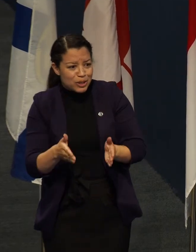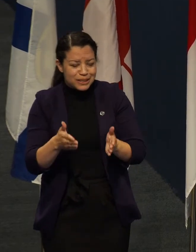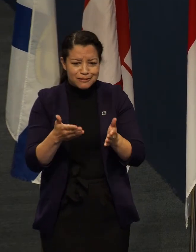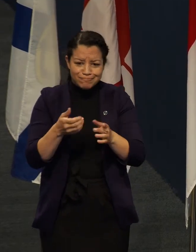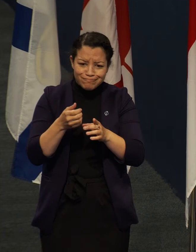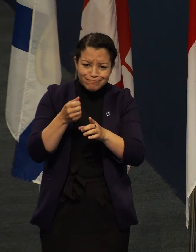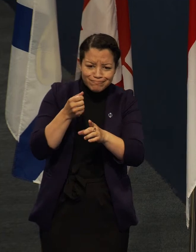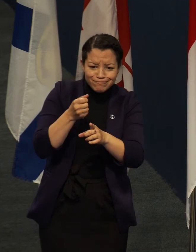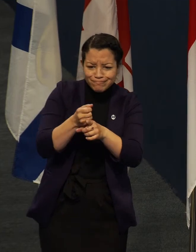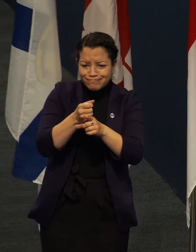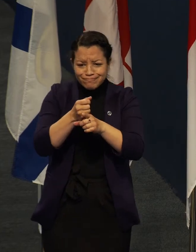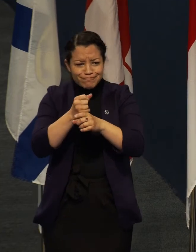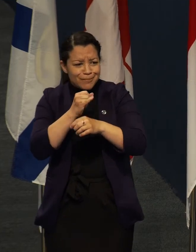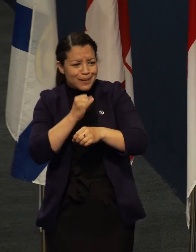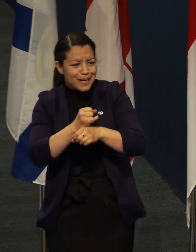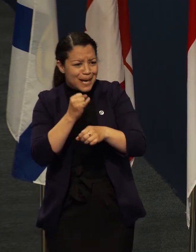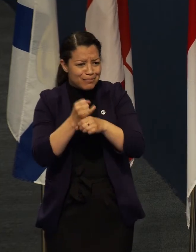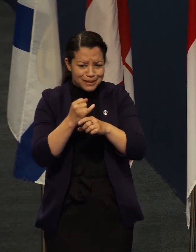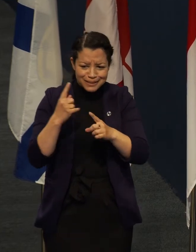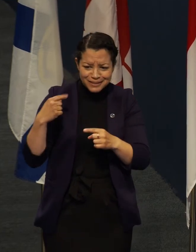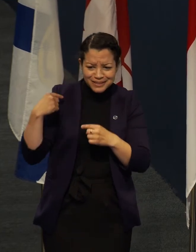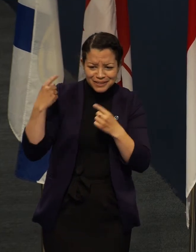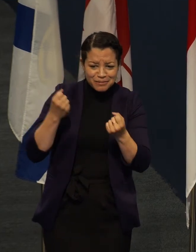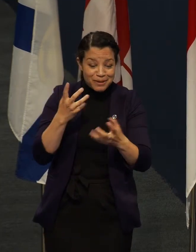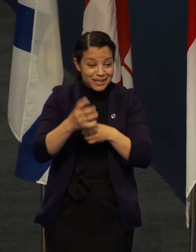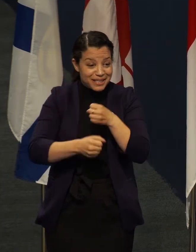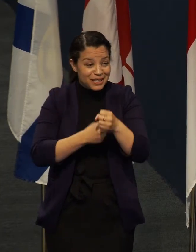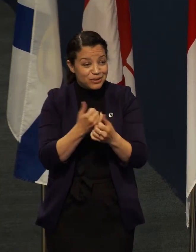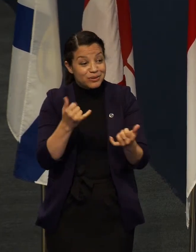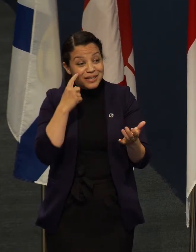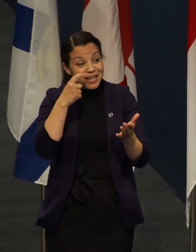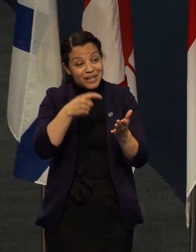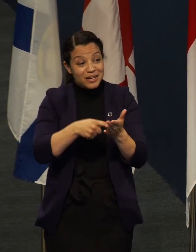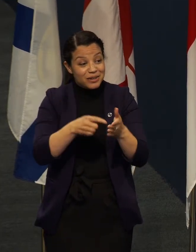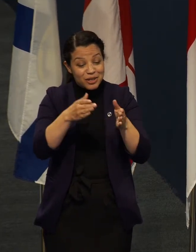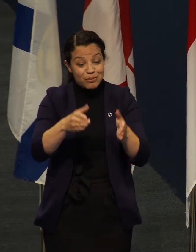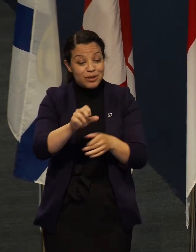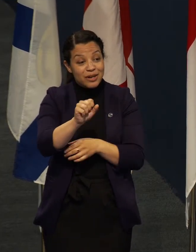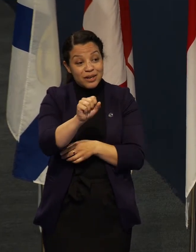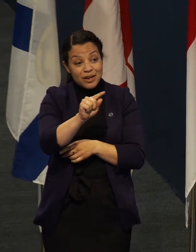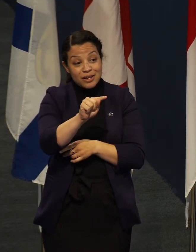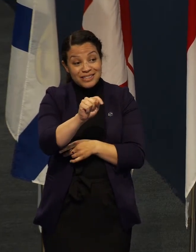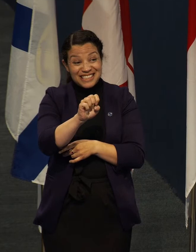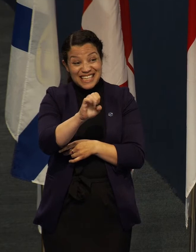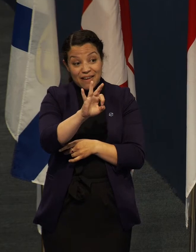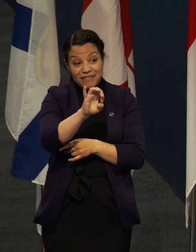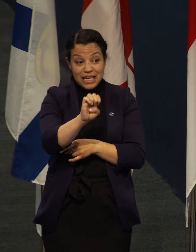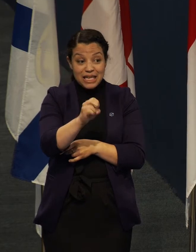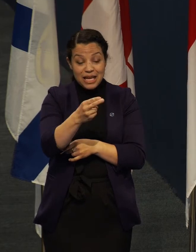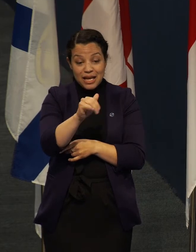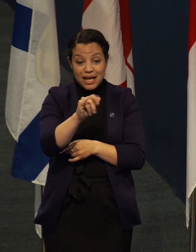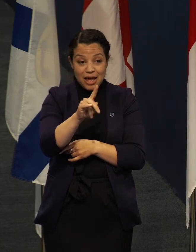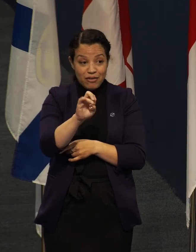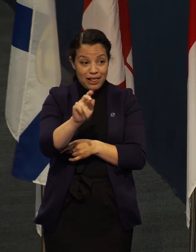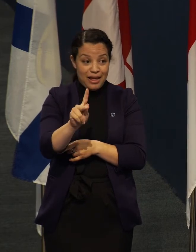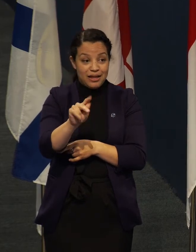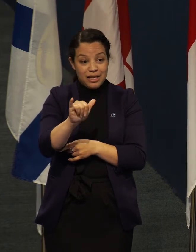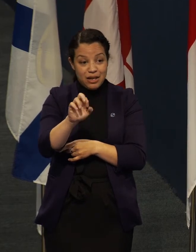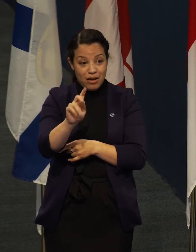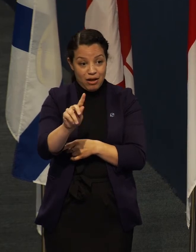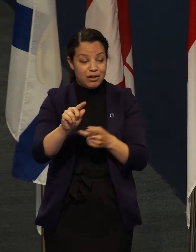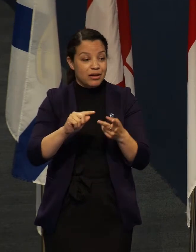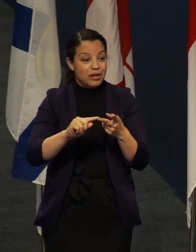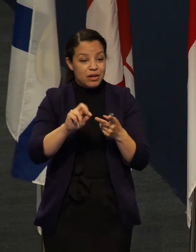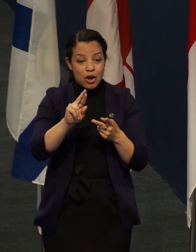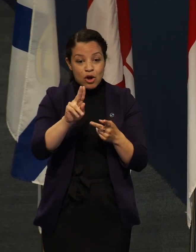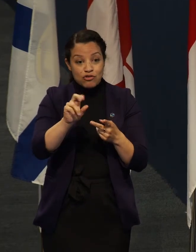community over the years. Today, I'd like to acknowledge our faculty members, Steffi Harlech-Young and faculty Russell Gregg. If